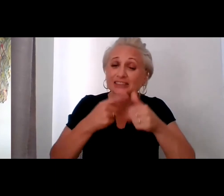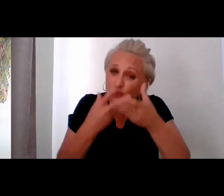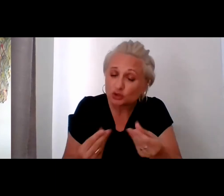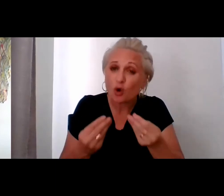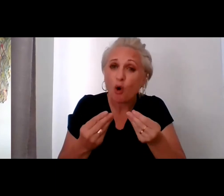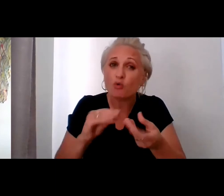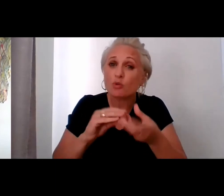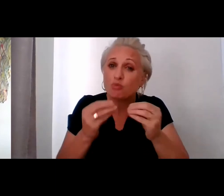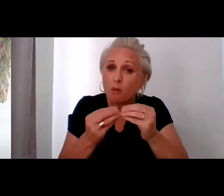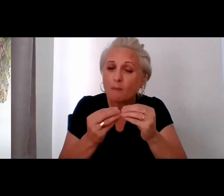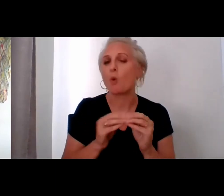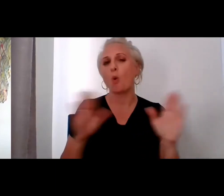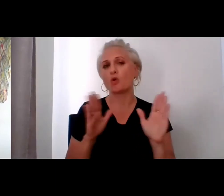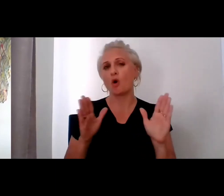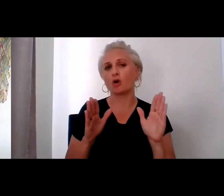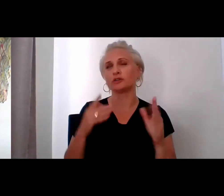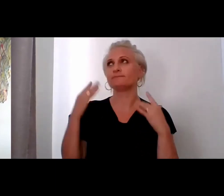achieving your objectives and goals?